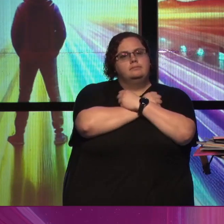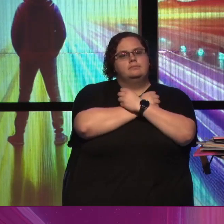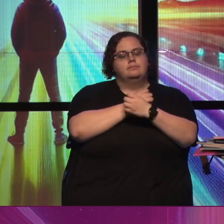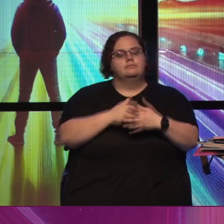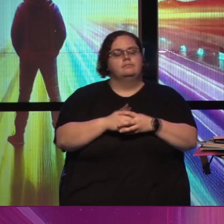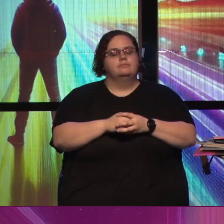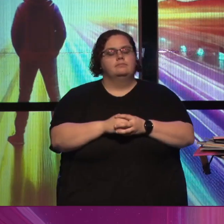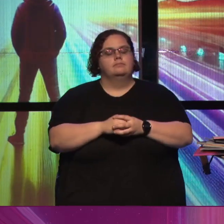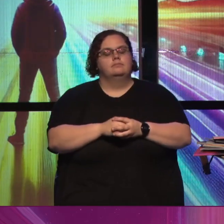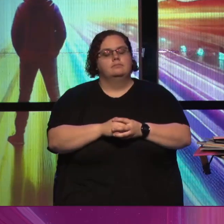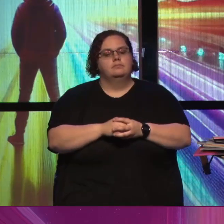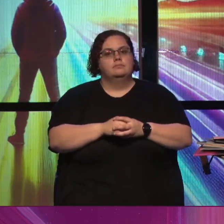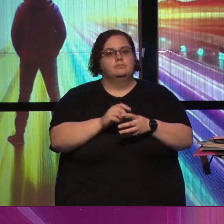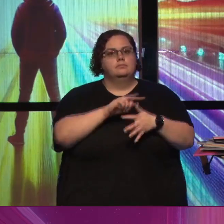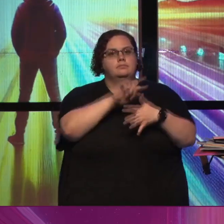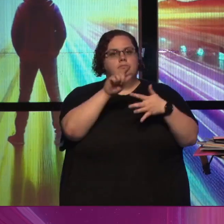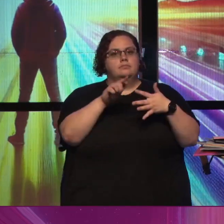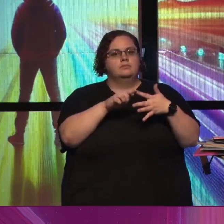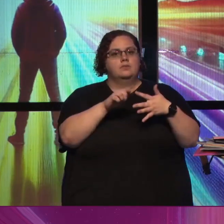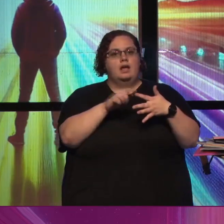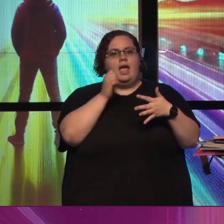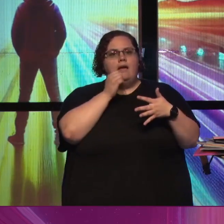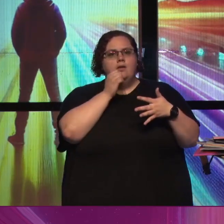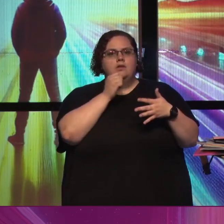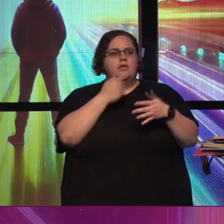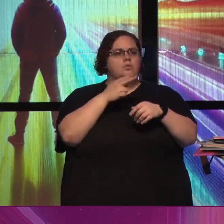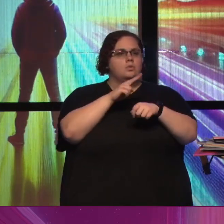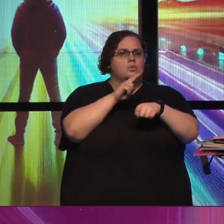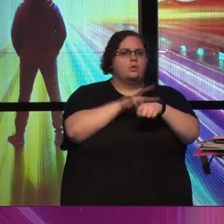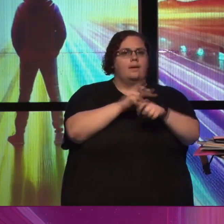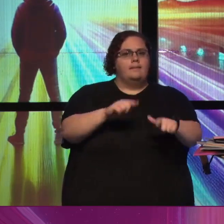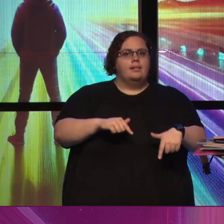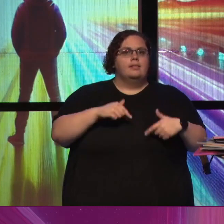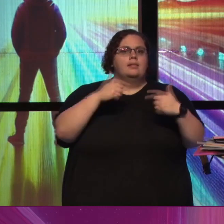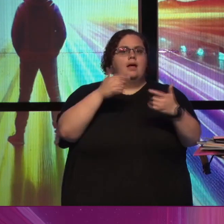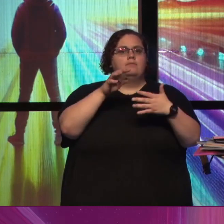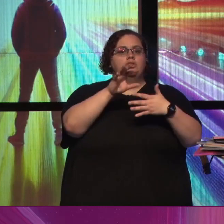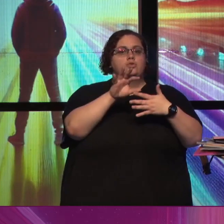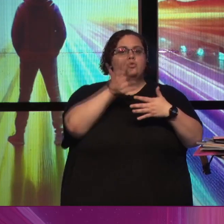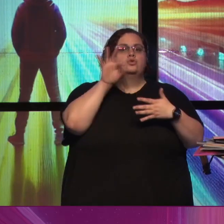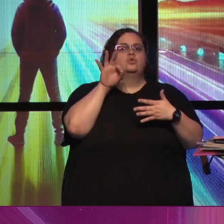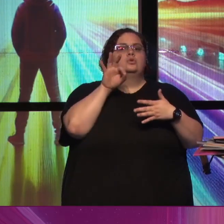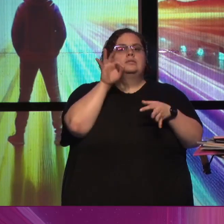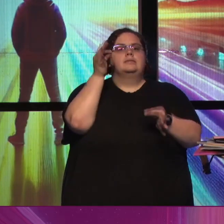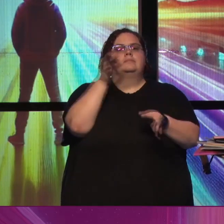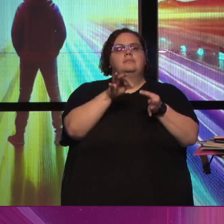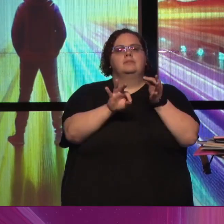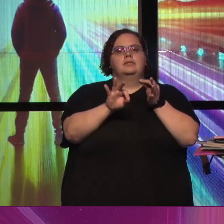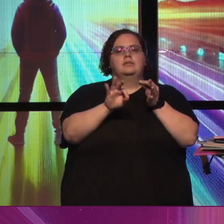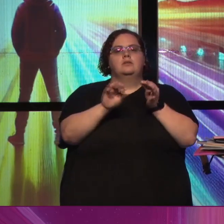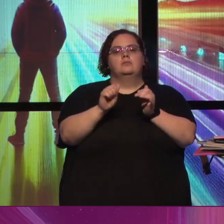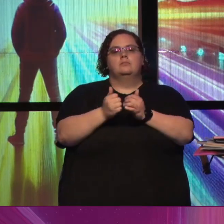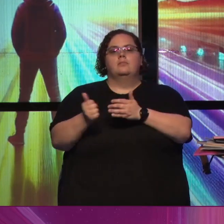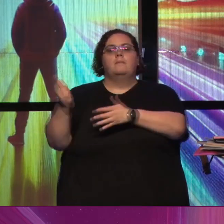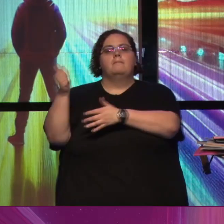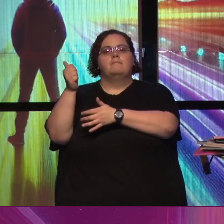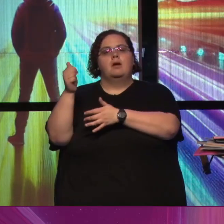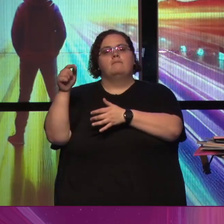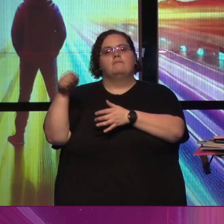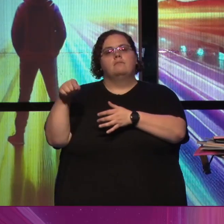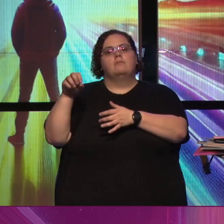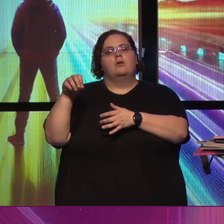Another thing we can do in our everyday normal lives to track with Team Dragon is to choose simplicity over opulence.